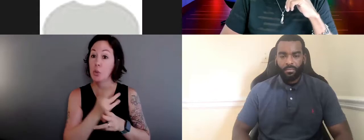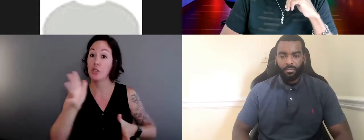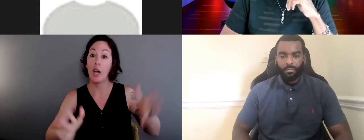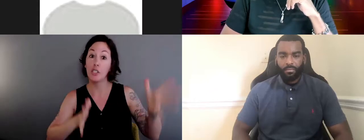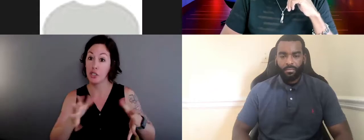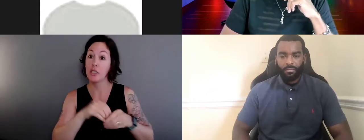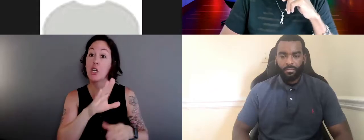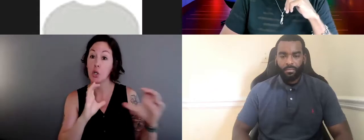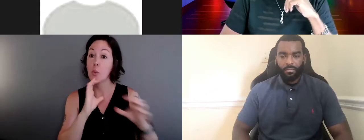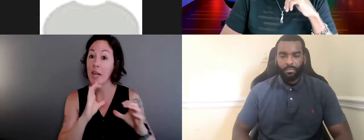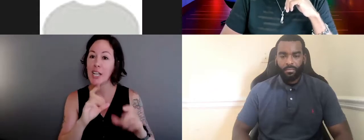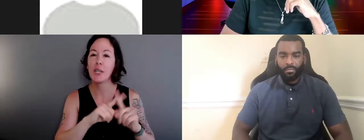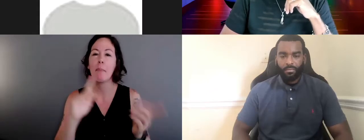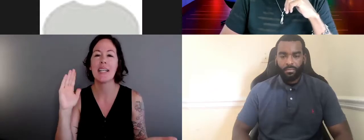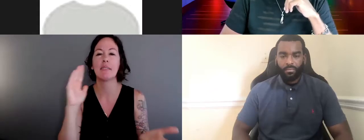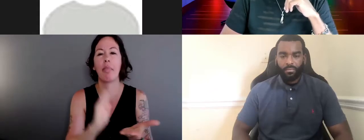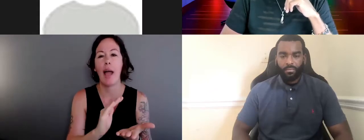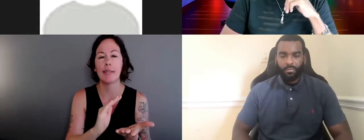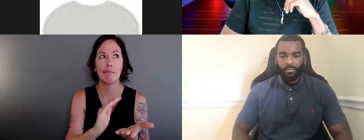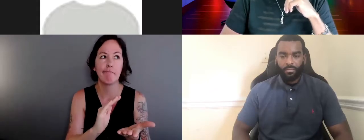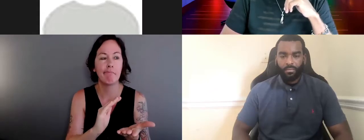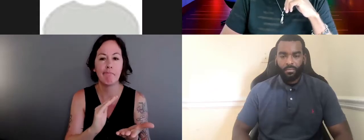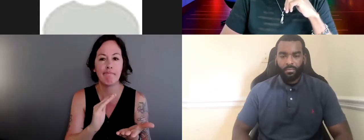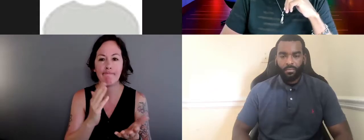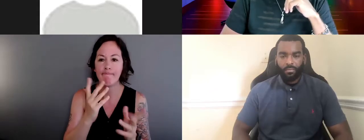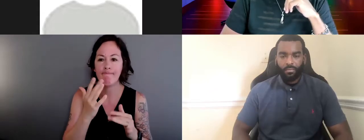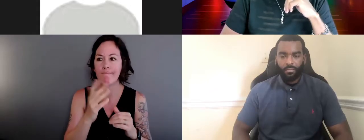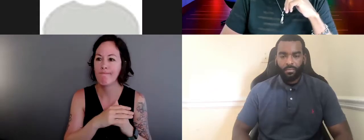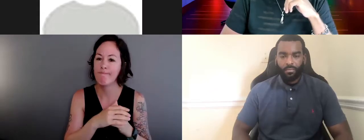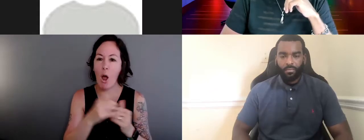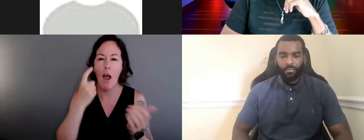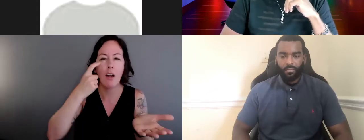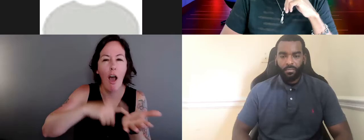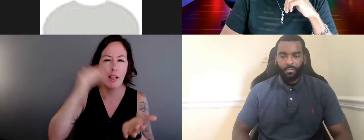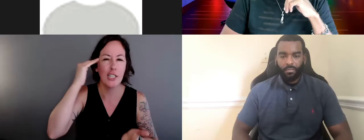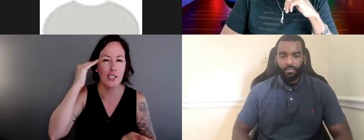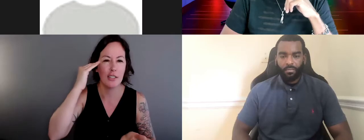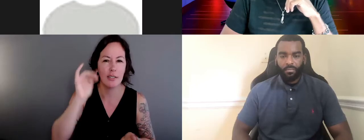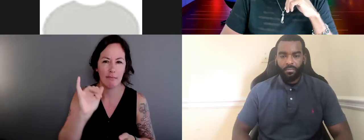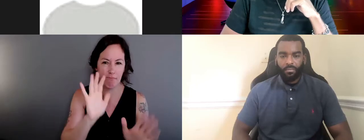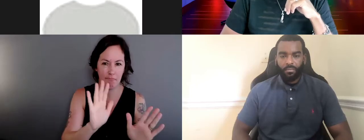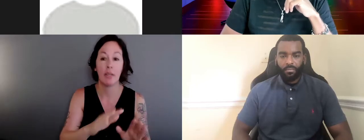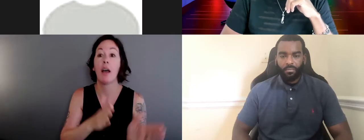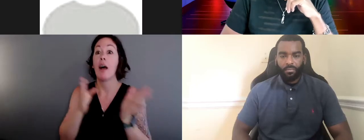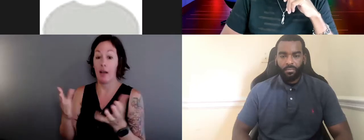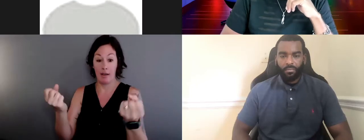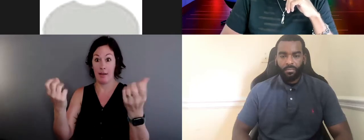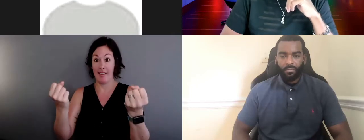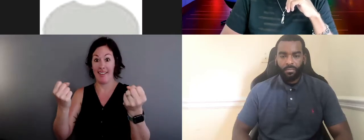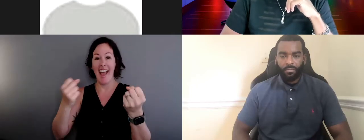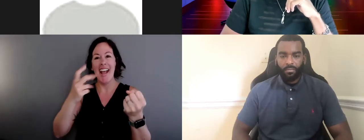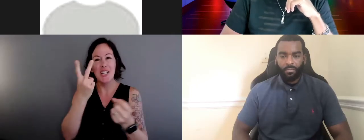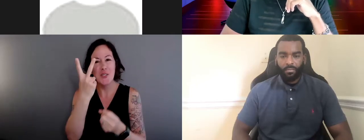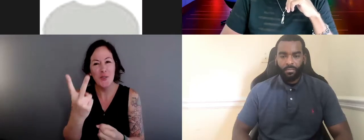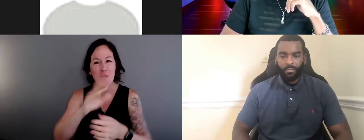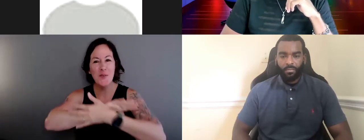body. And I know that using spoken language, sometimes you use gestures, but it's a lot less, and